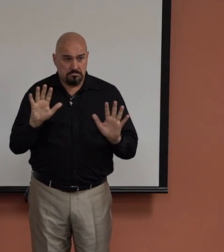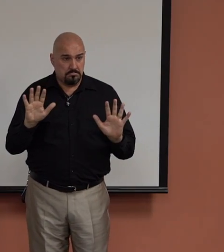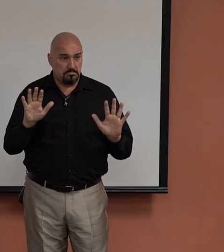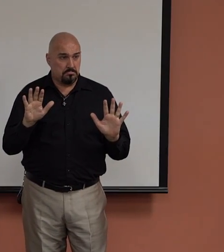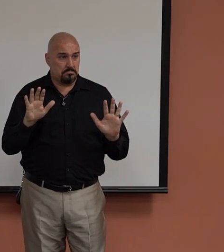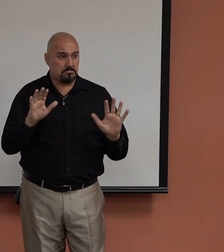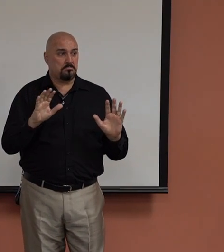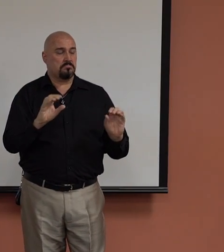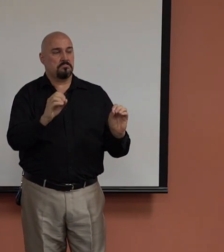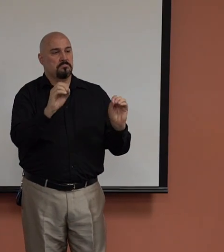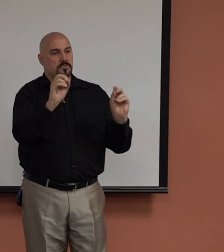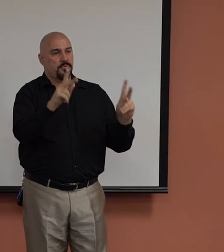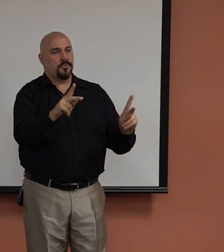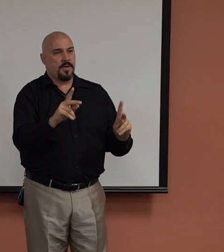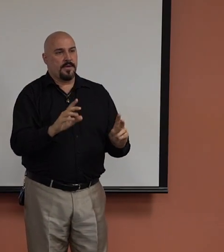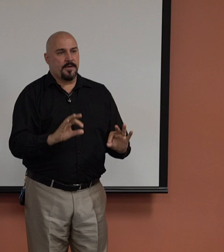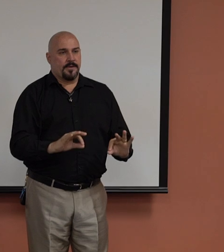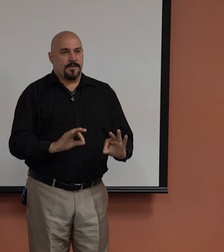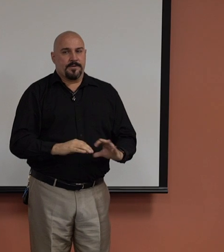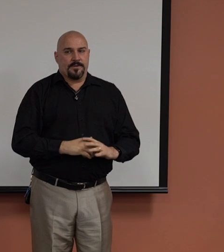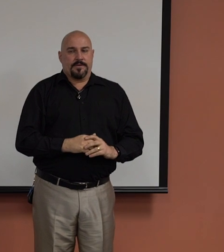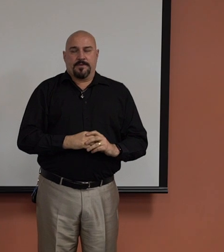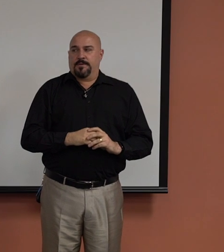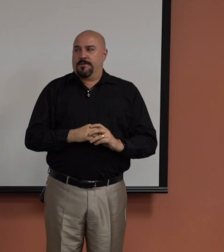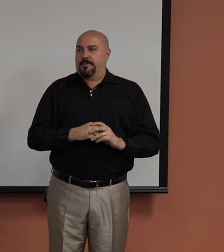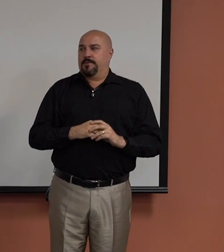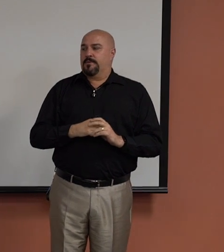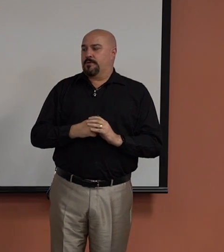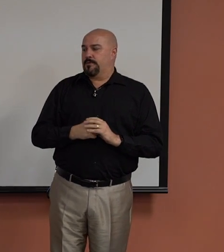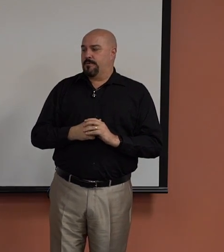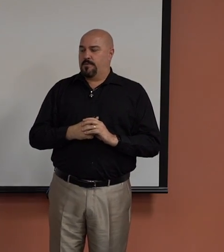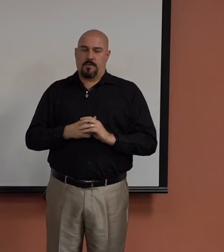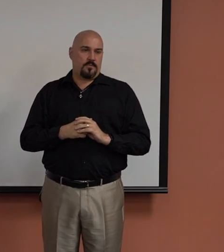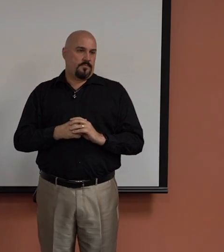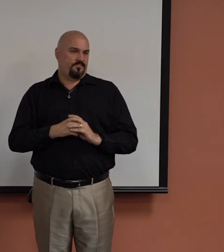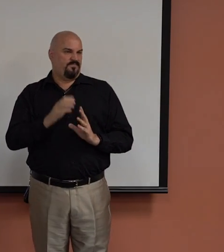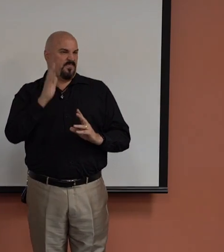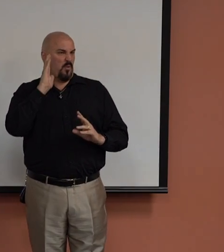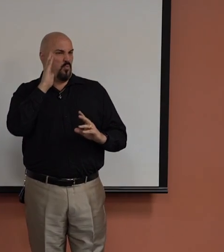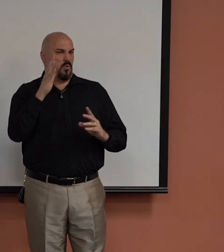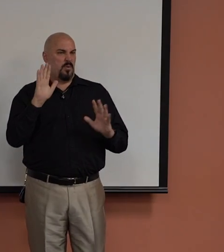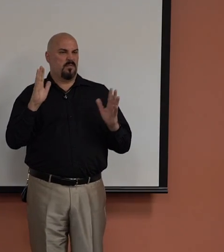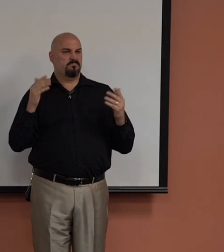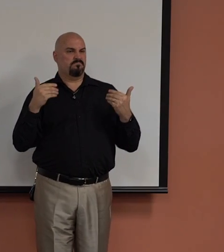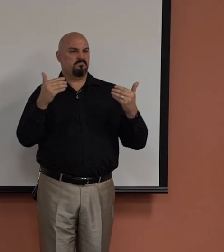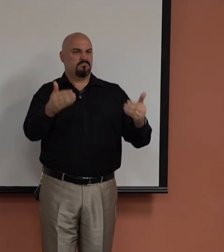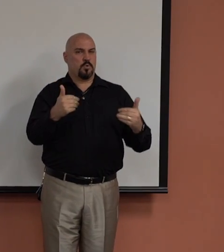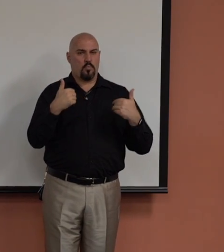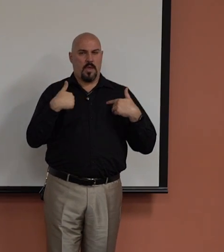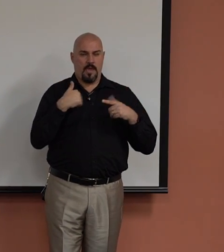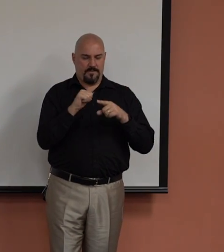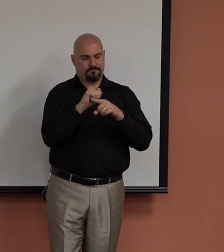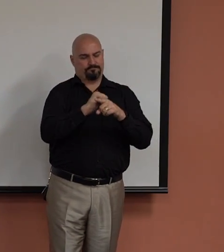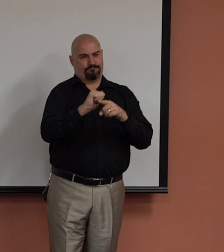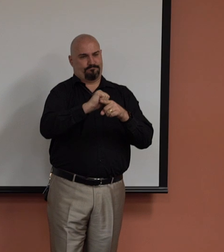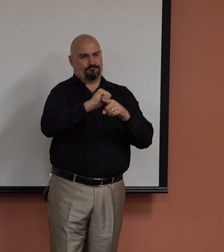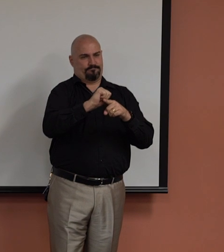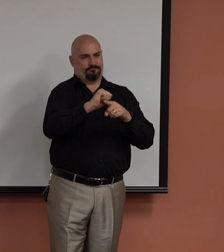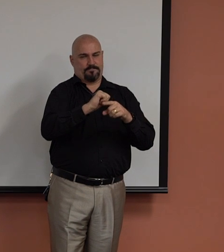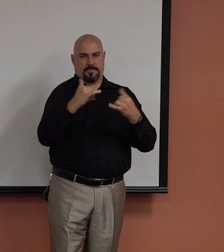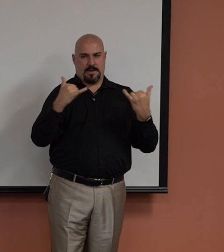Okay. So we're going to move on to an exercise now